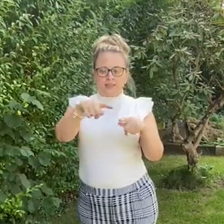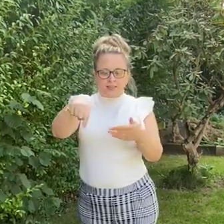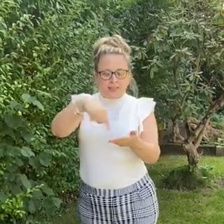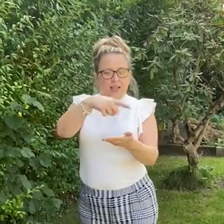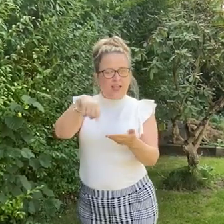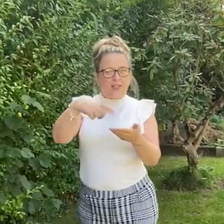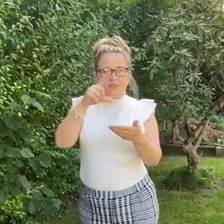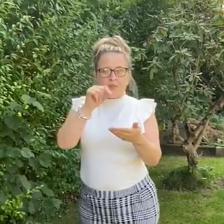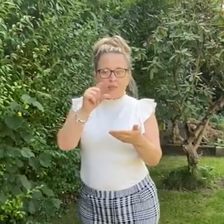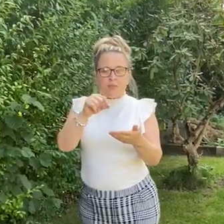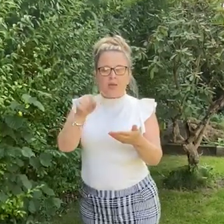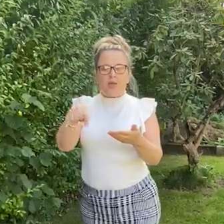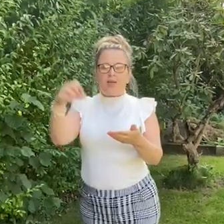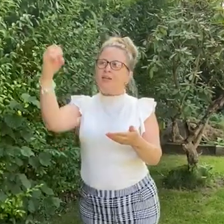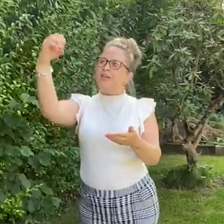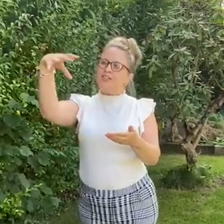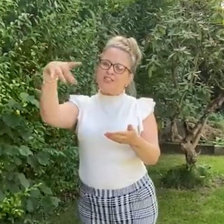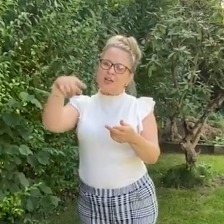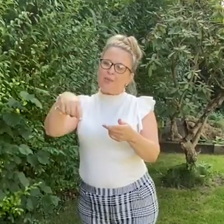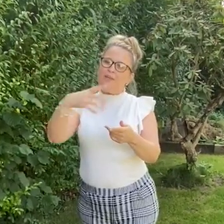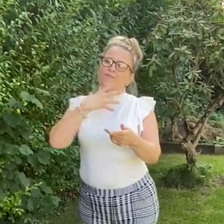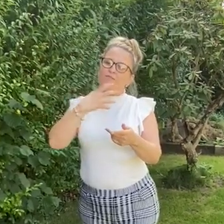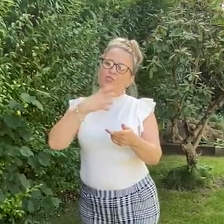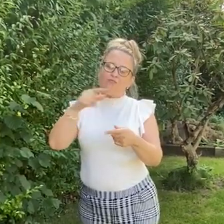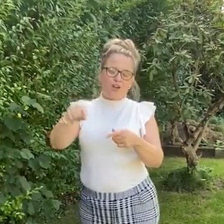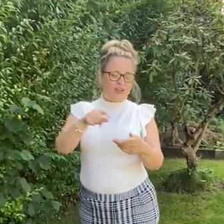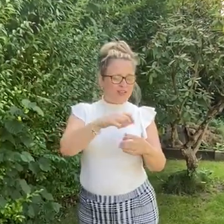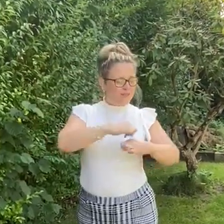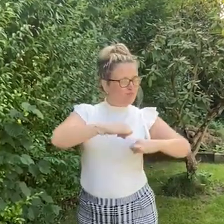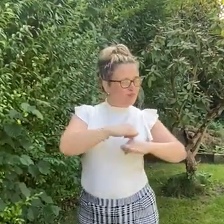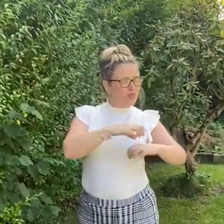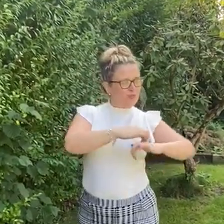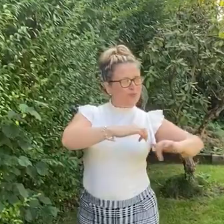Yes! cried the witch And they all clambered on